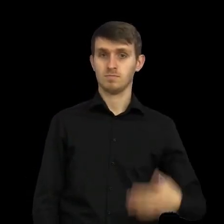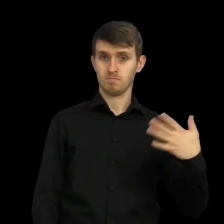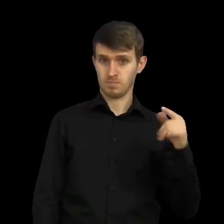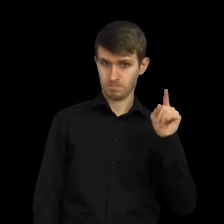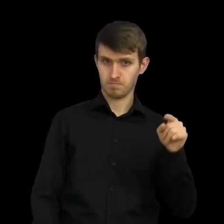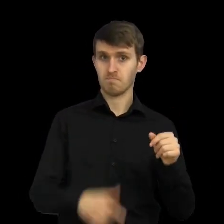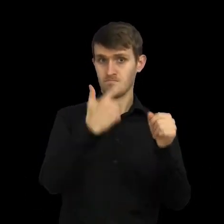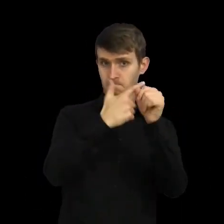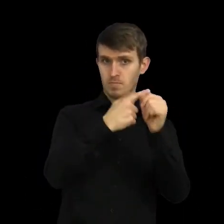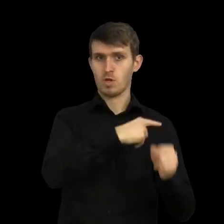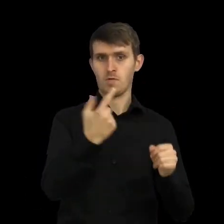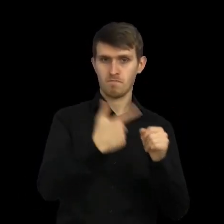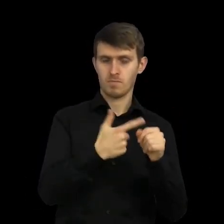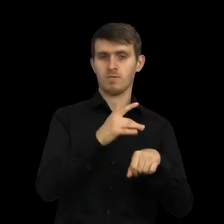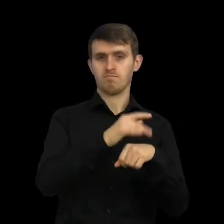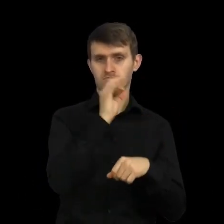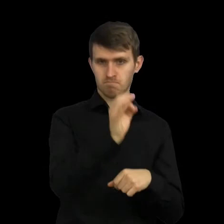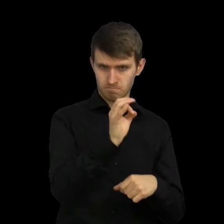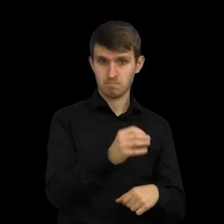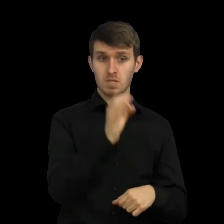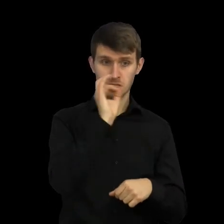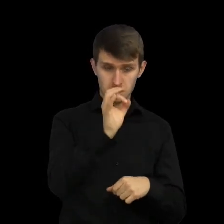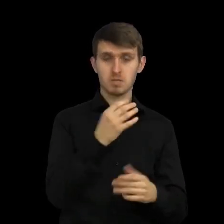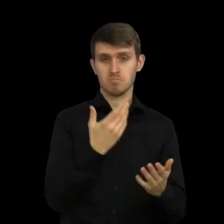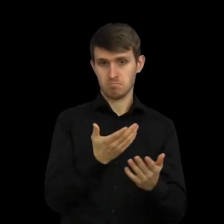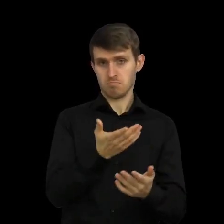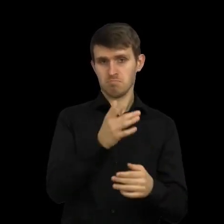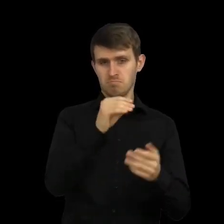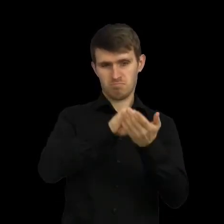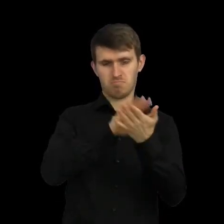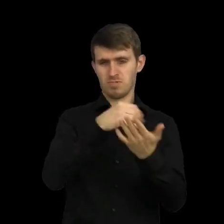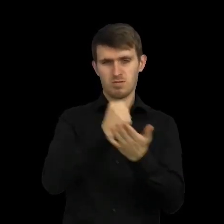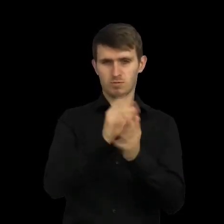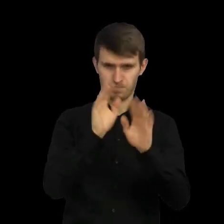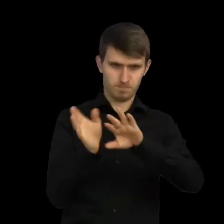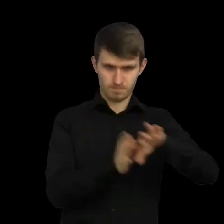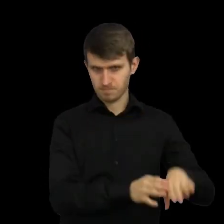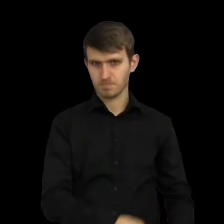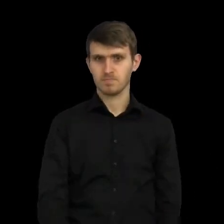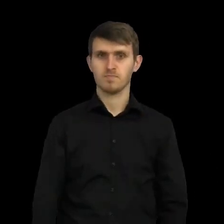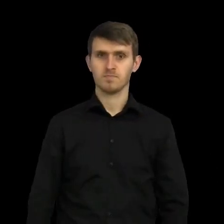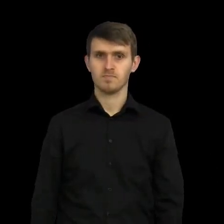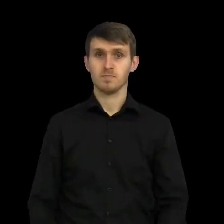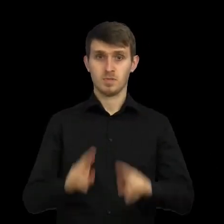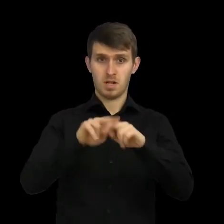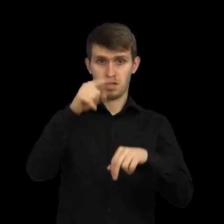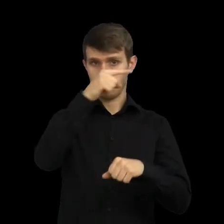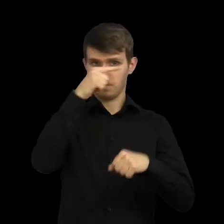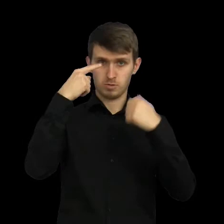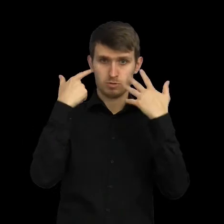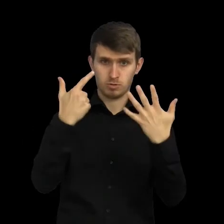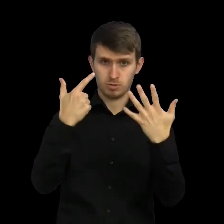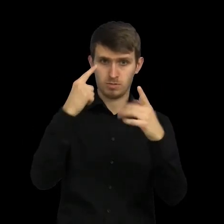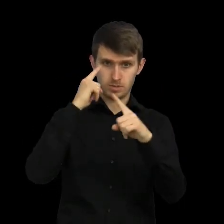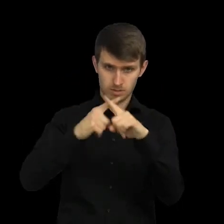And so the left-hand side of the equation, 20 minus 20 is just 0. That was the whole point. They cancel out. Don't have to write it down. And then I have a negative